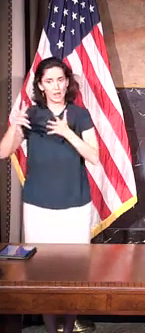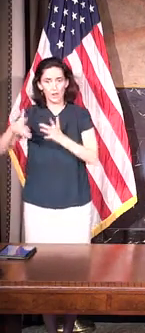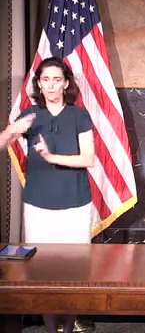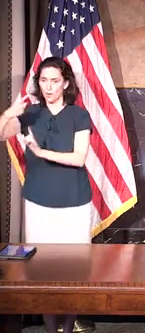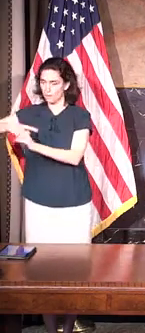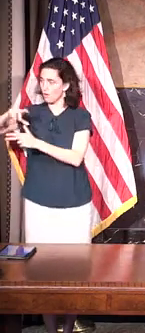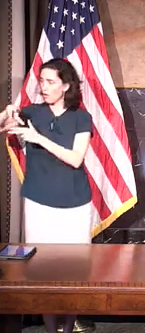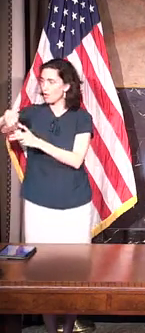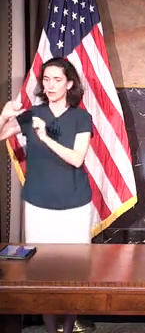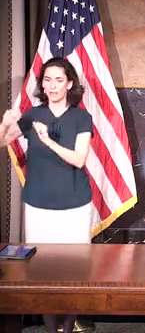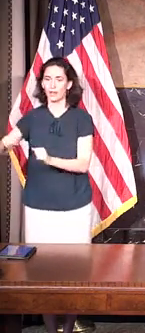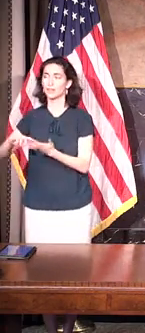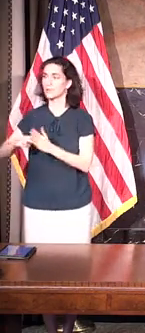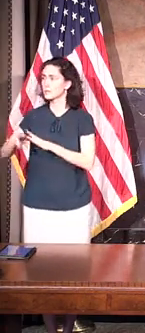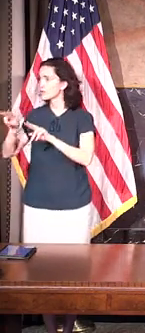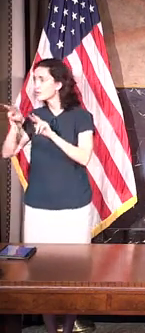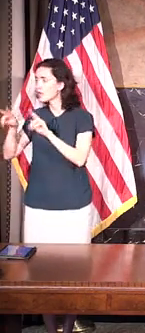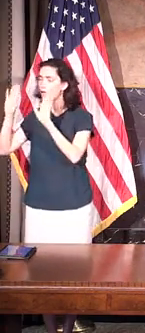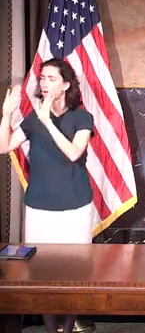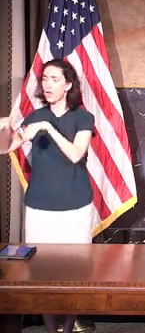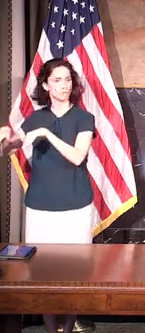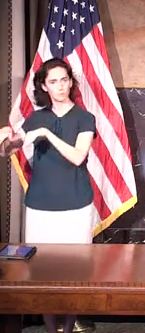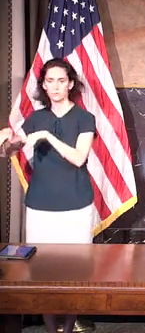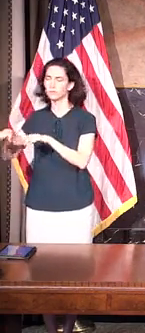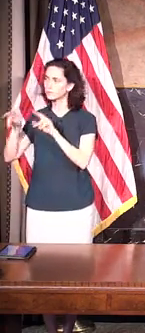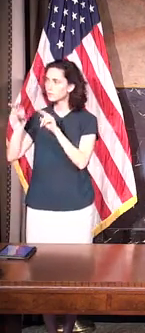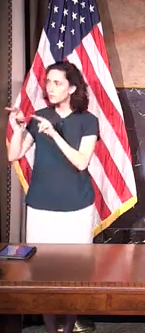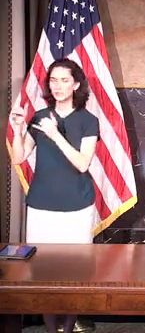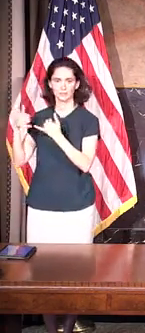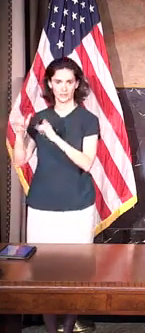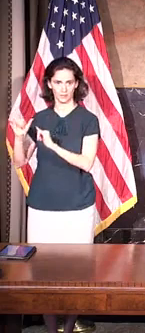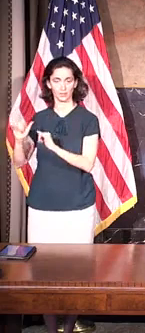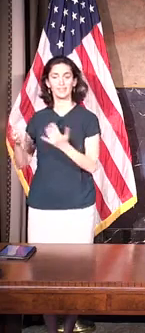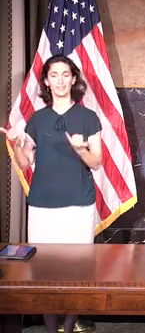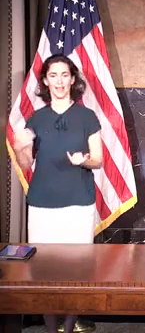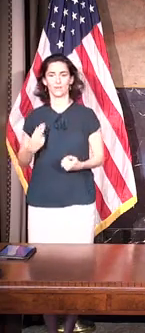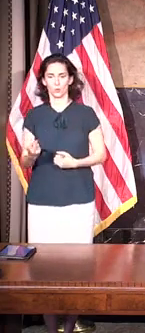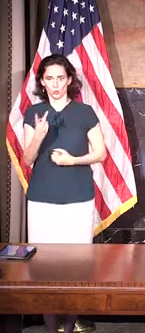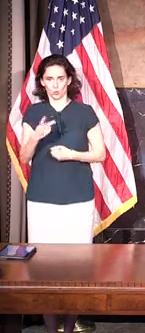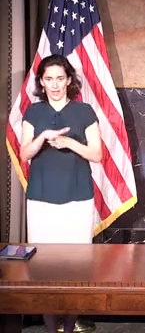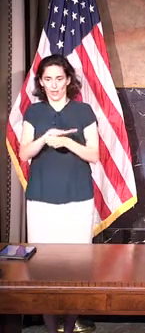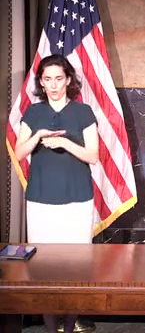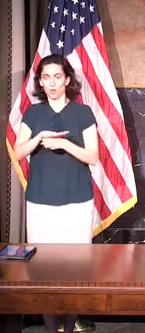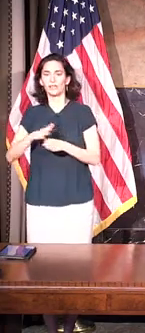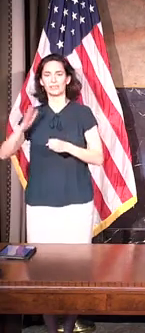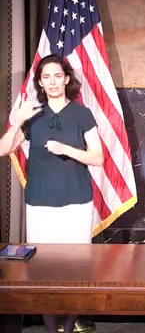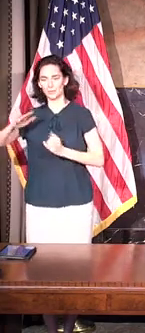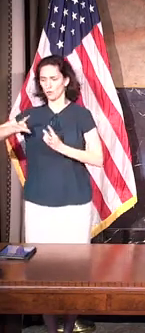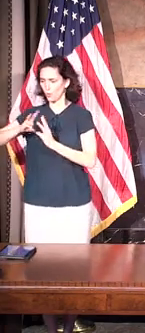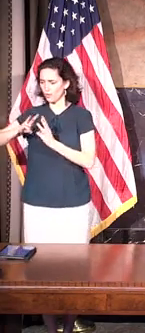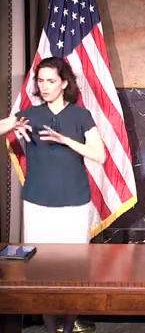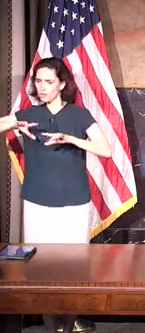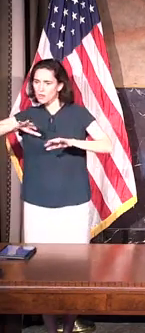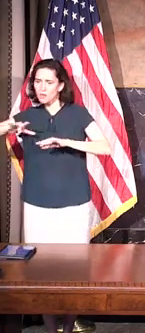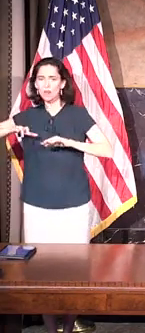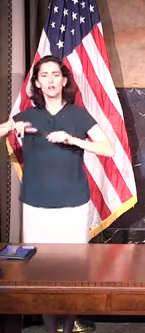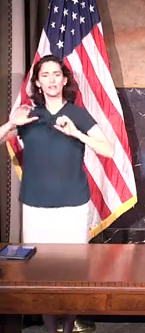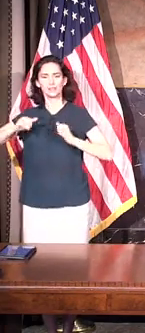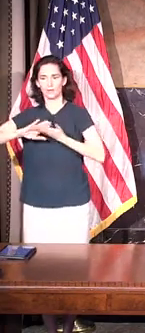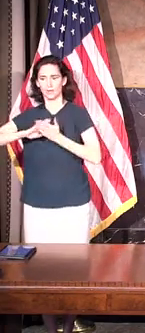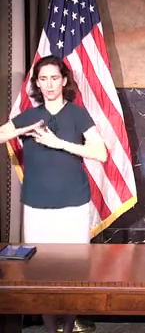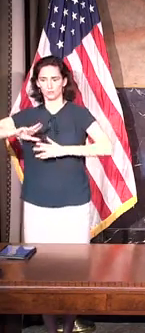can't let our guard down. We are currently monitoring 2 areas of low pressure that could develop into tropical cyclones over